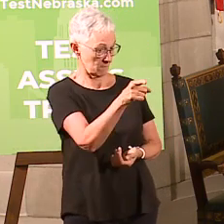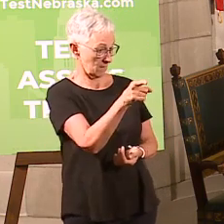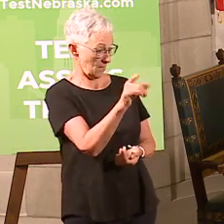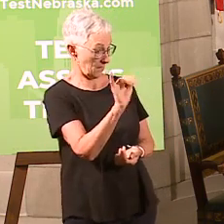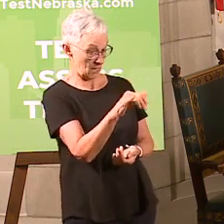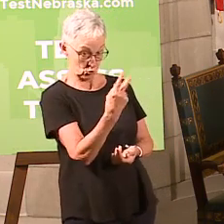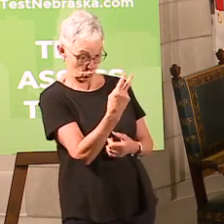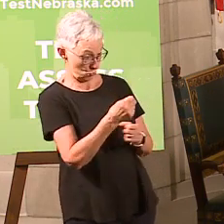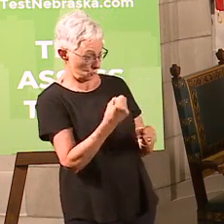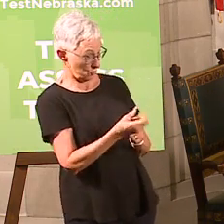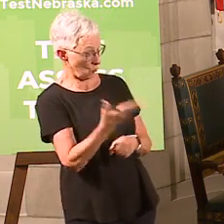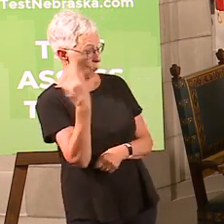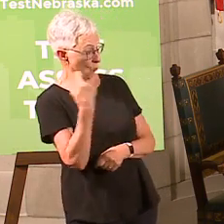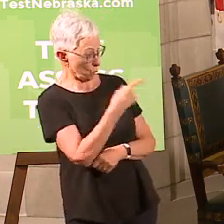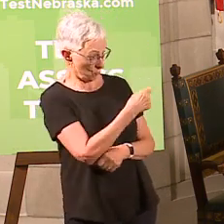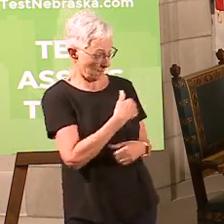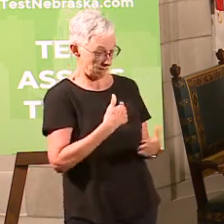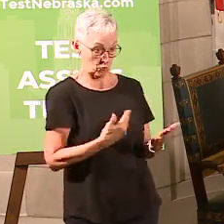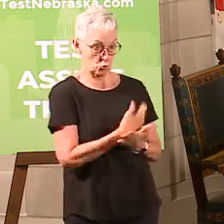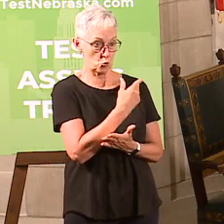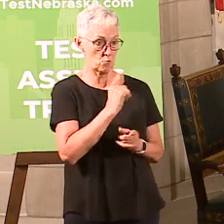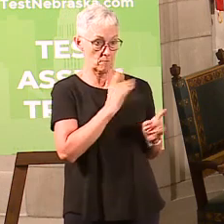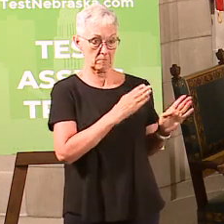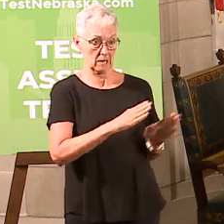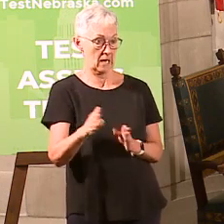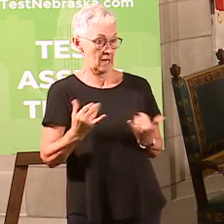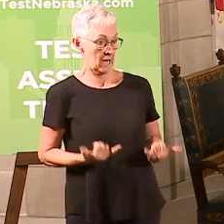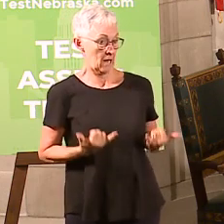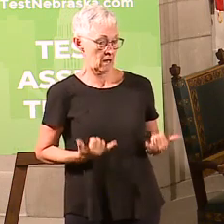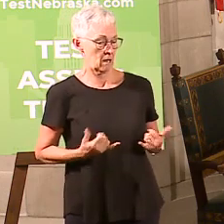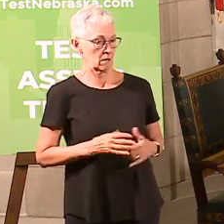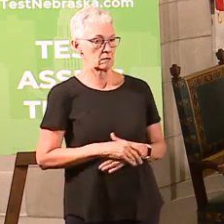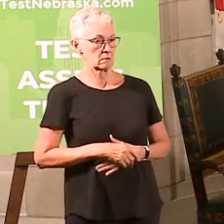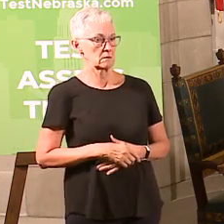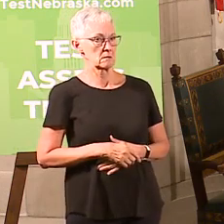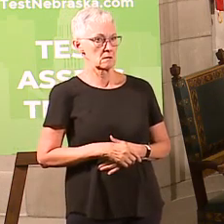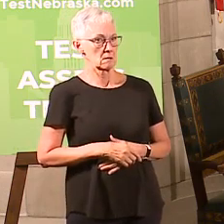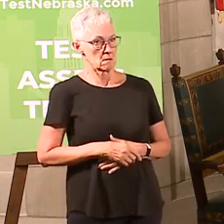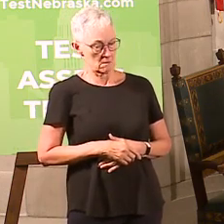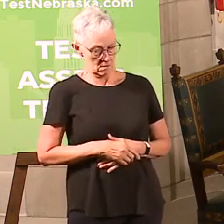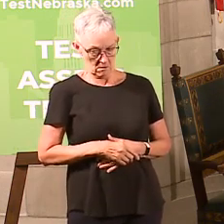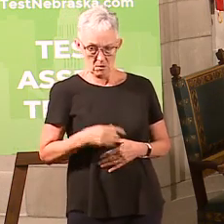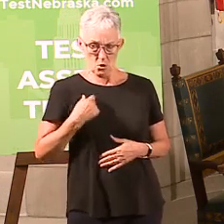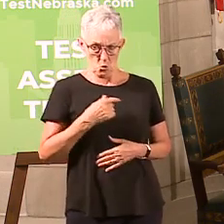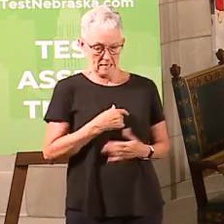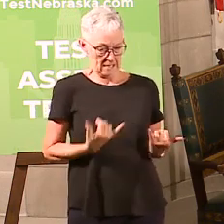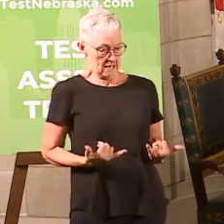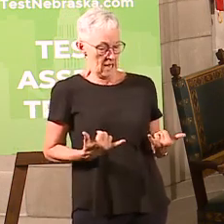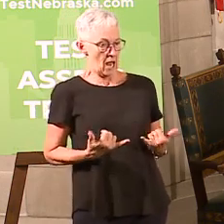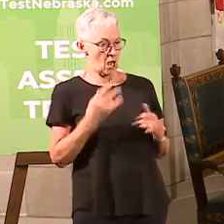So the question was, that was 2 years ago, do we have new plans? And certainly we're going to be looking at what opportunities are now